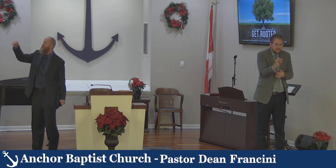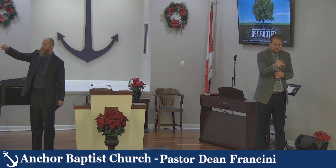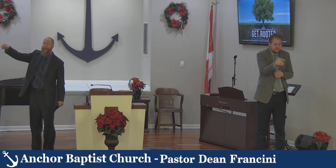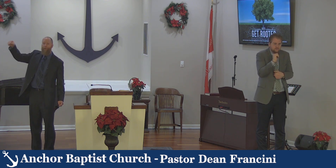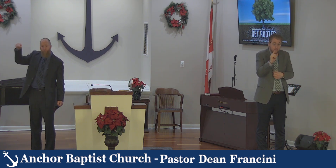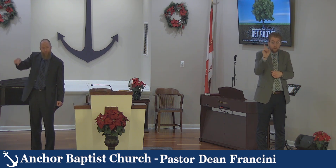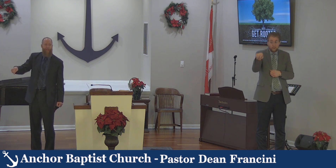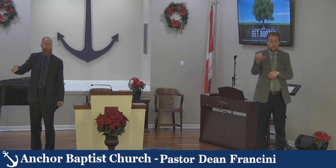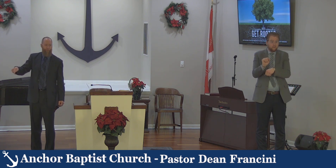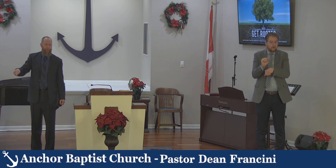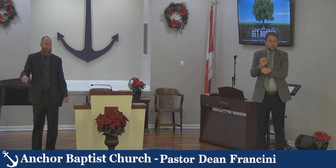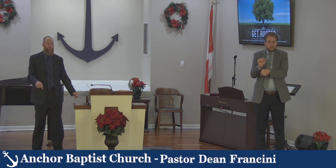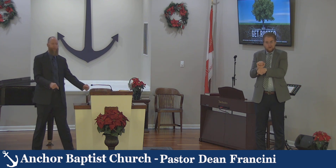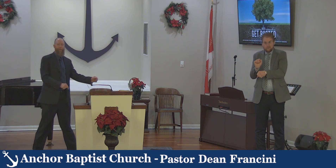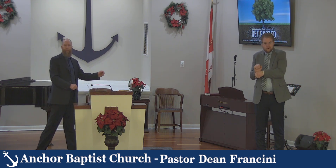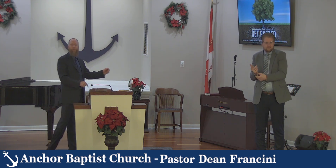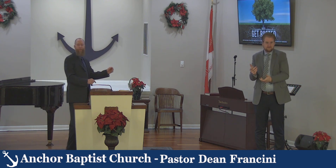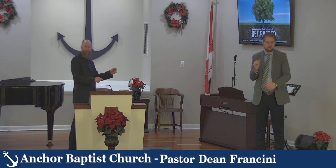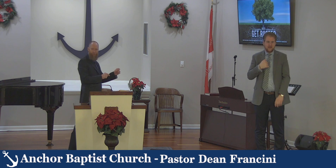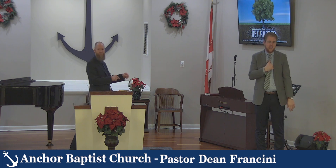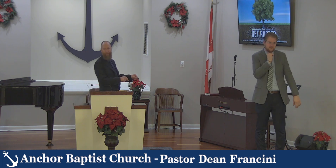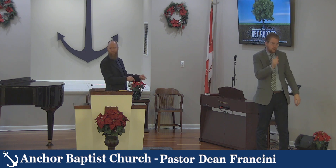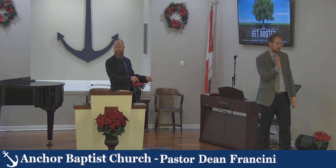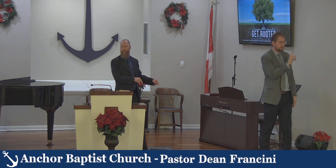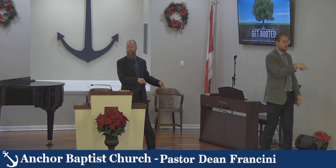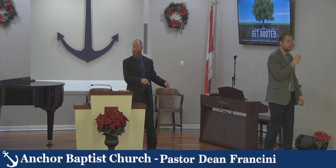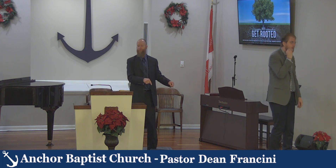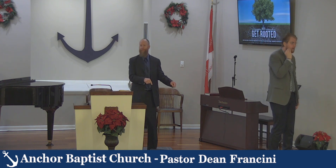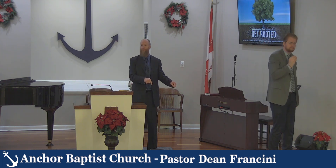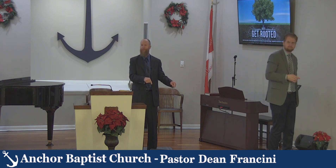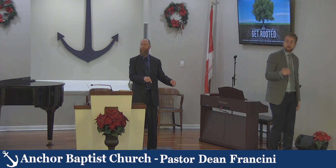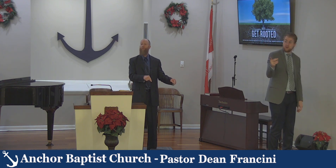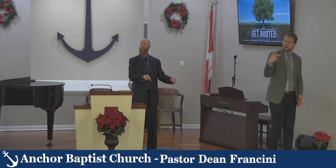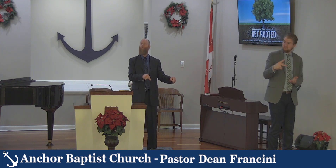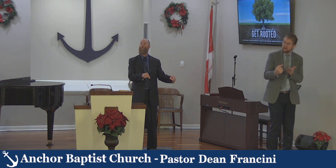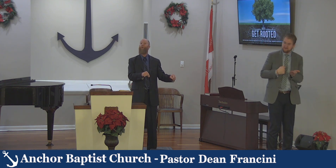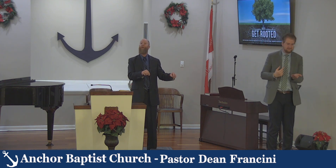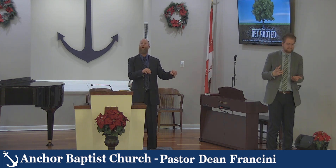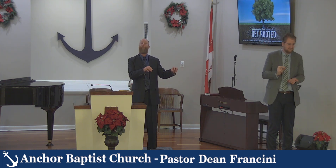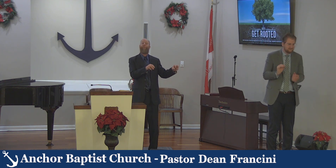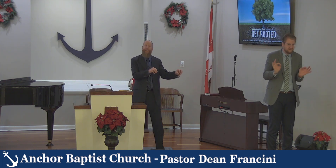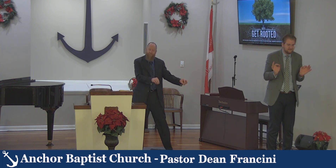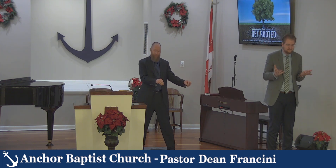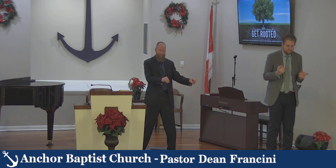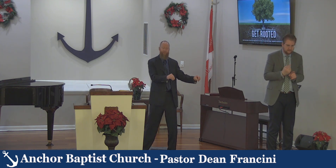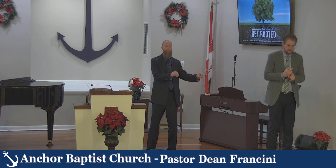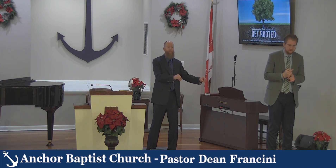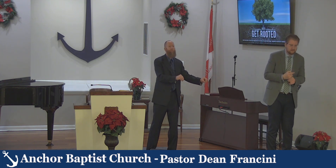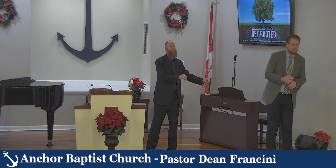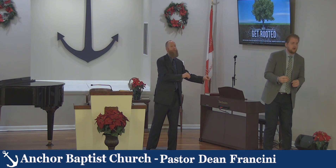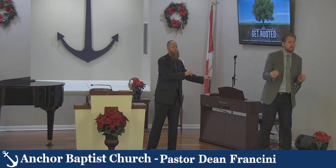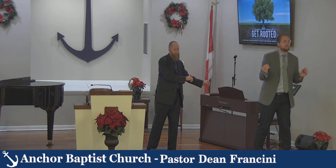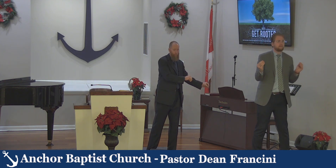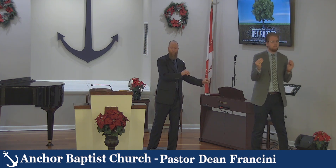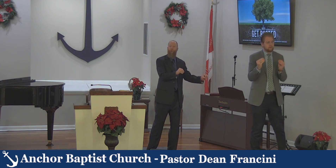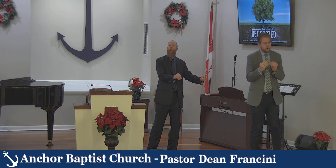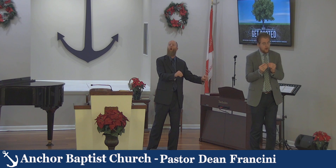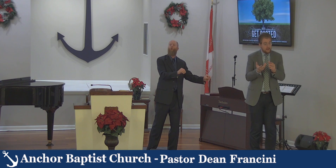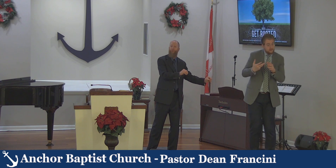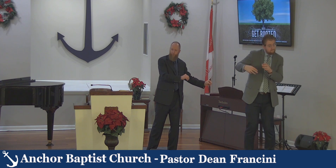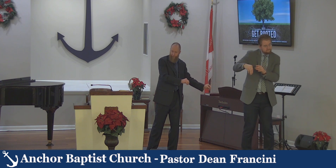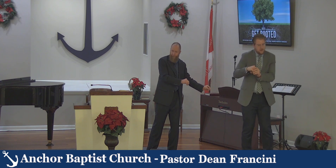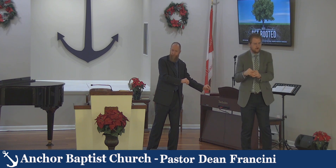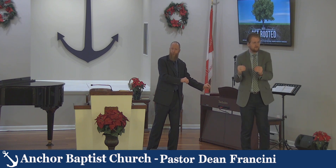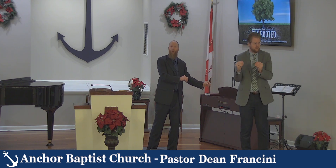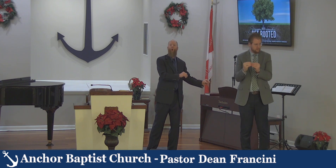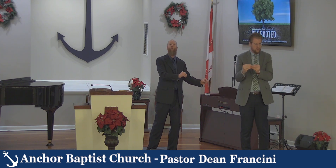with the God who saved them? They weren't redeeming their time. They were more vested in the sinful things of the world, the